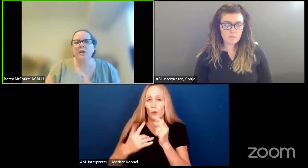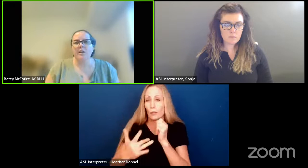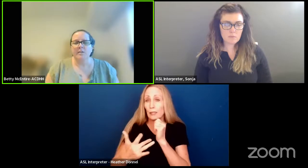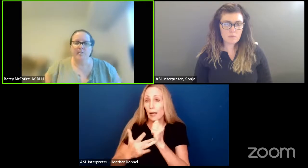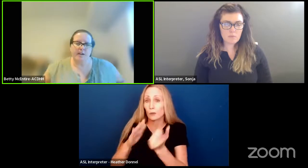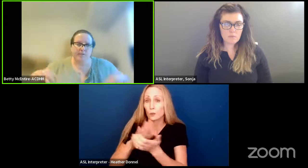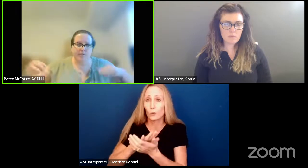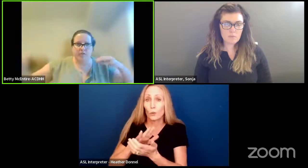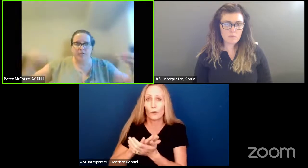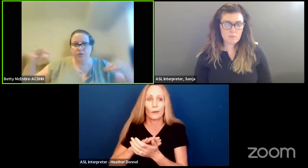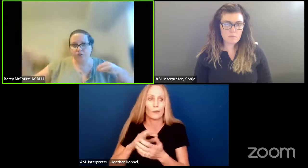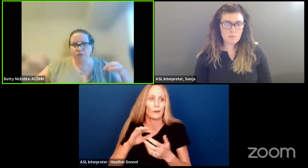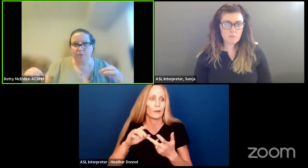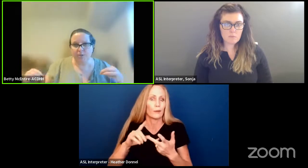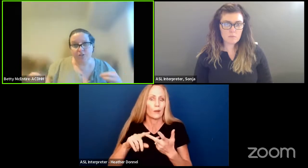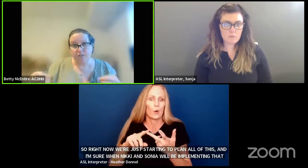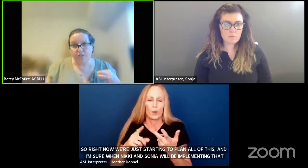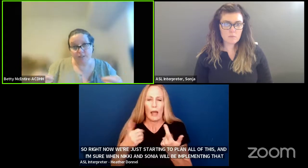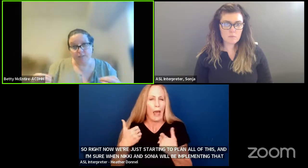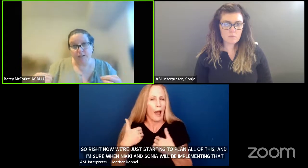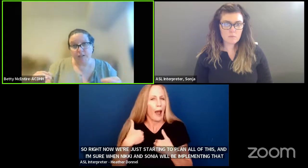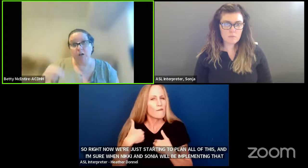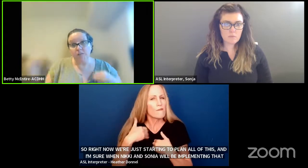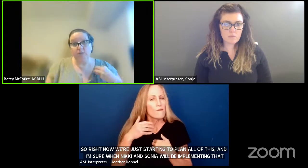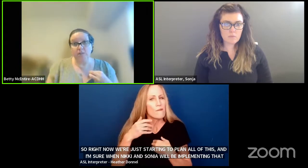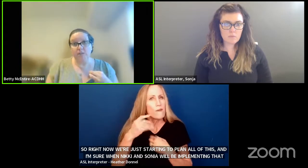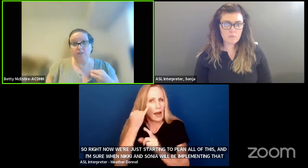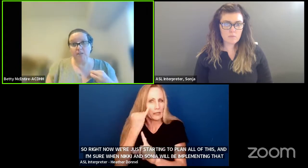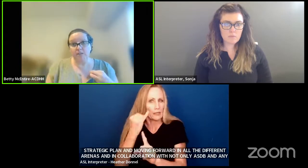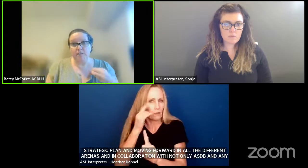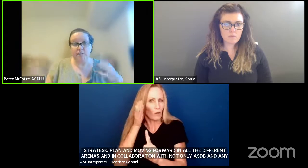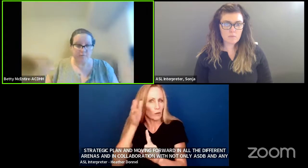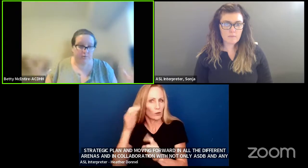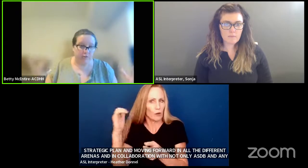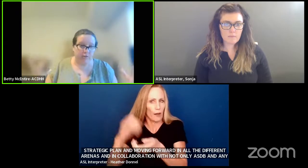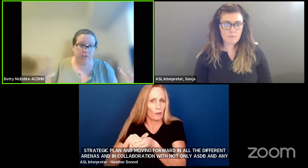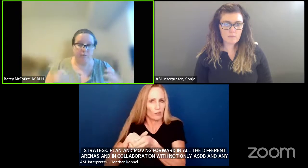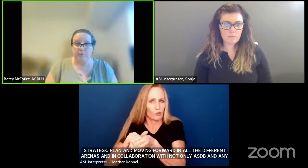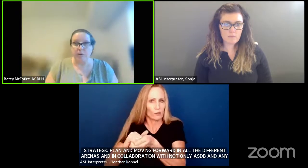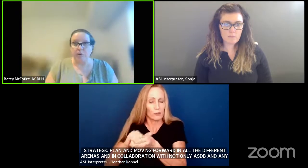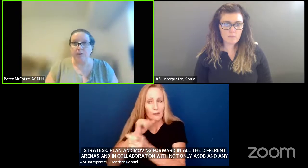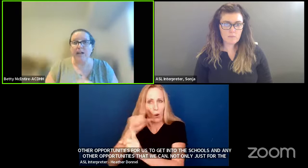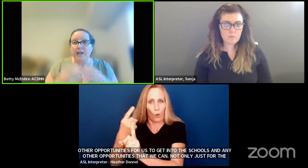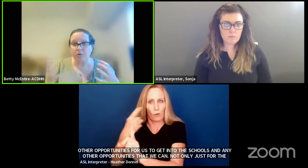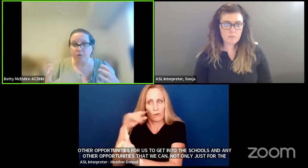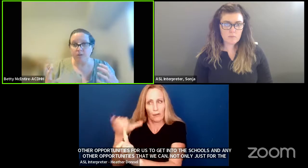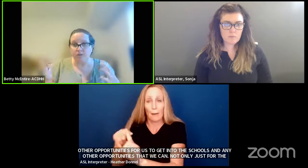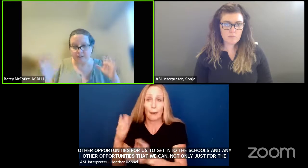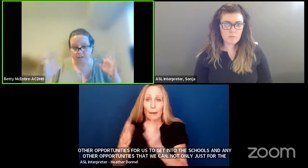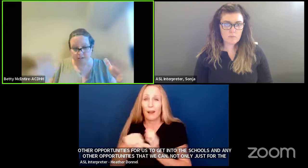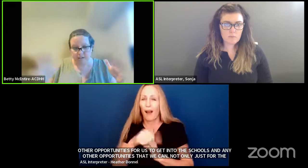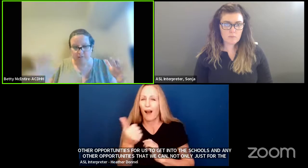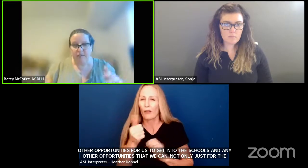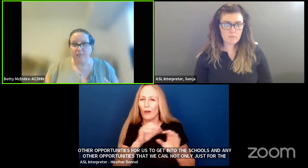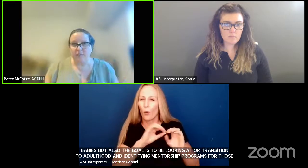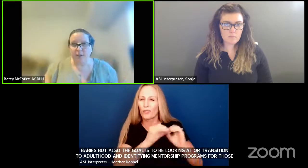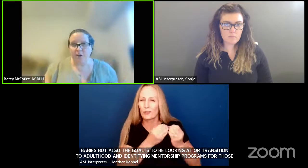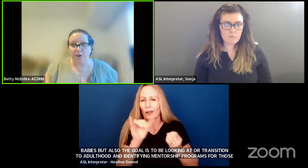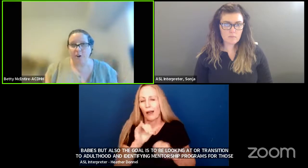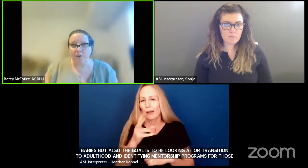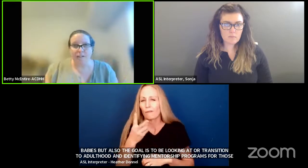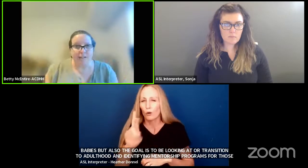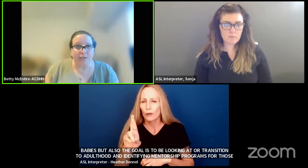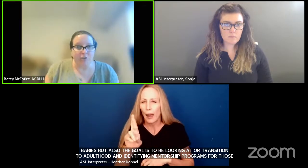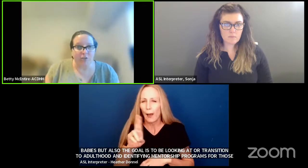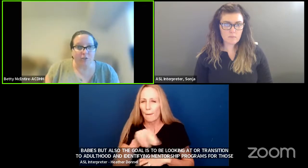or so there's future collaborations, I think, there also with other entities for, maybe Voc Rehab or other things that they